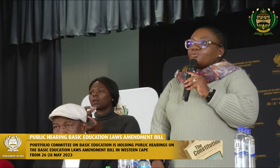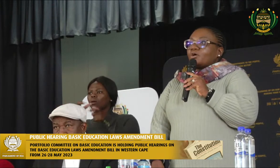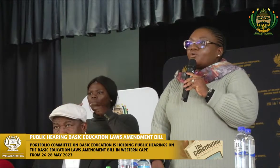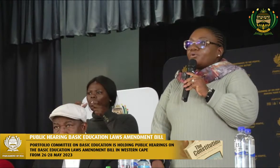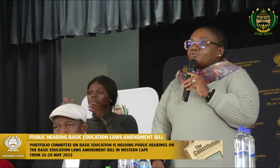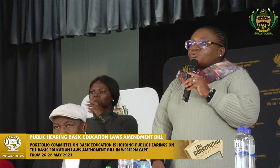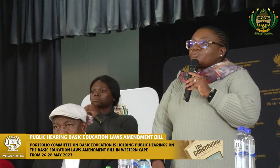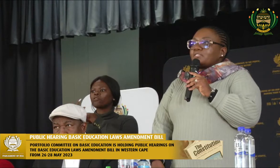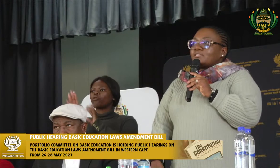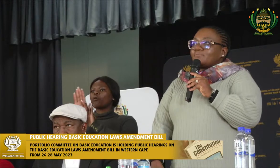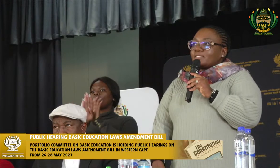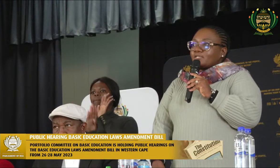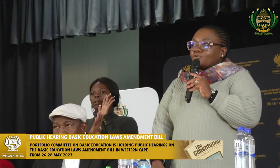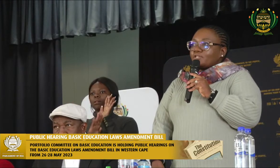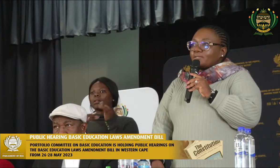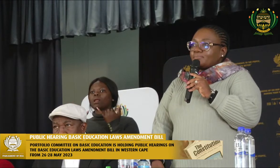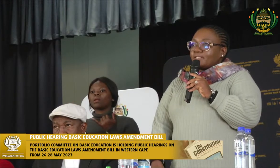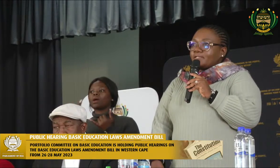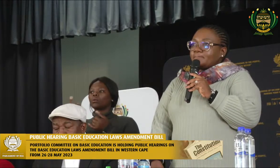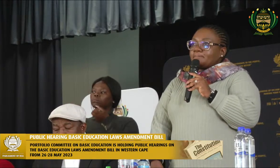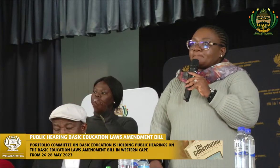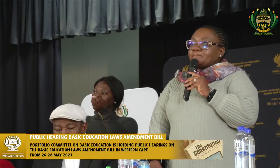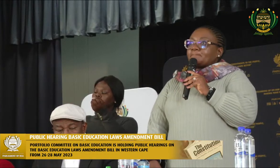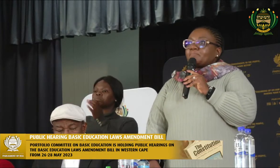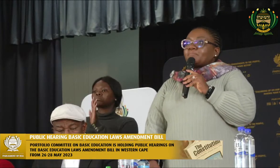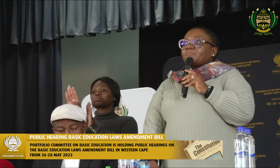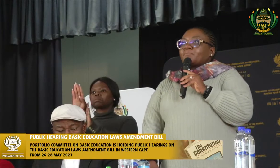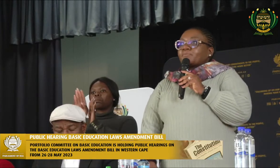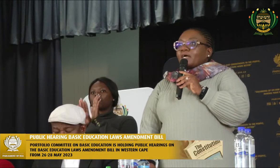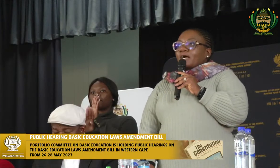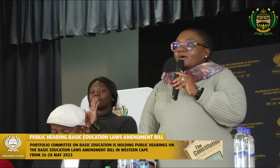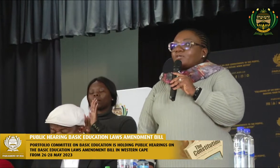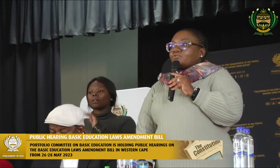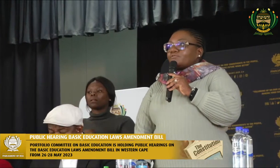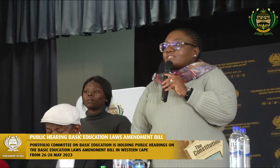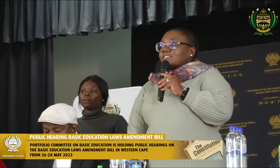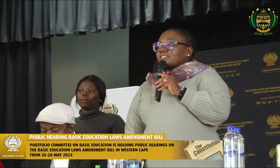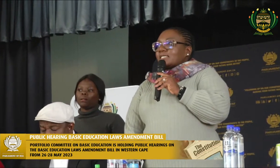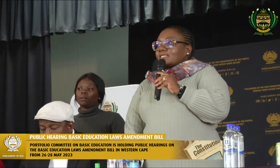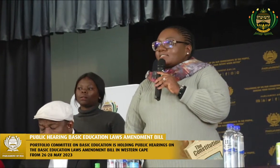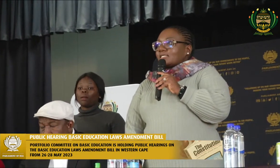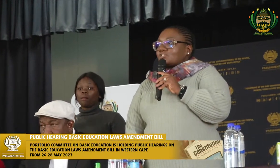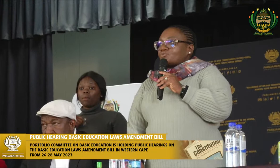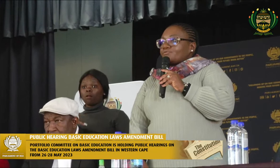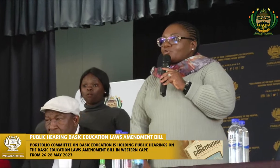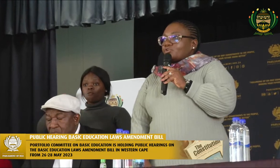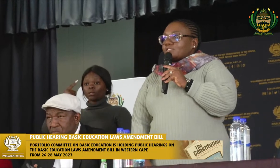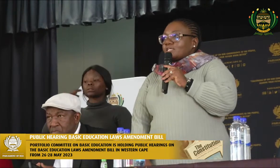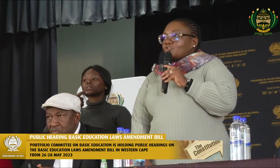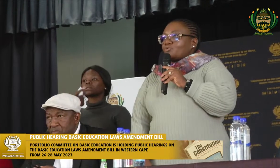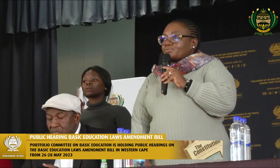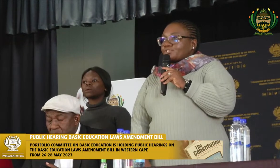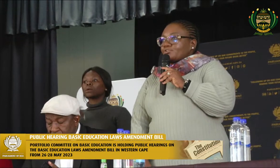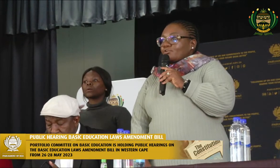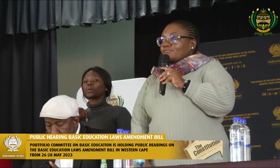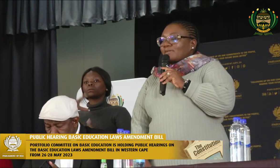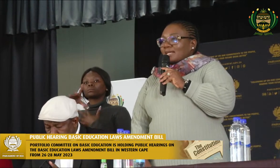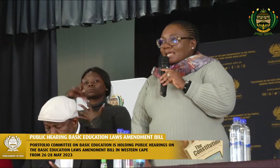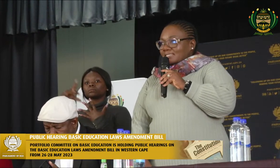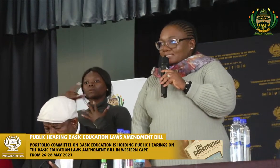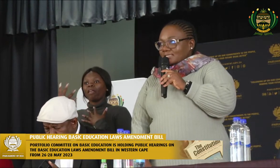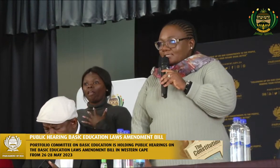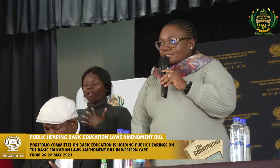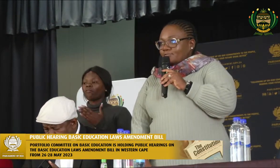And as you are going to be speaking on the bill, I want to first indicate that we've got an option